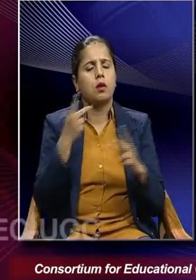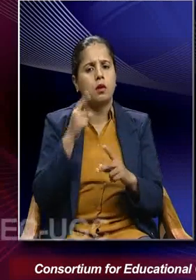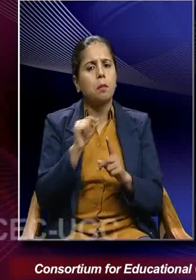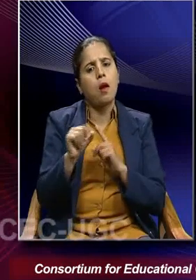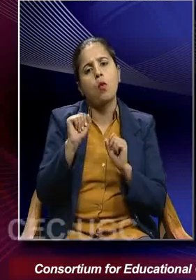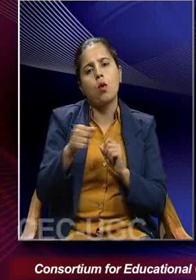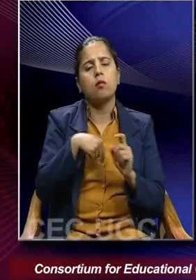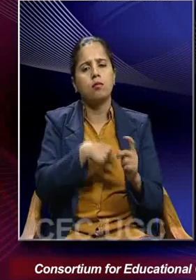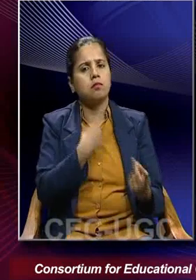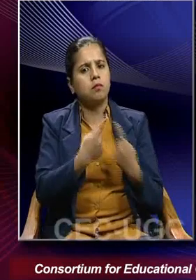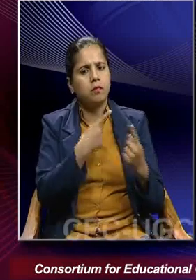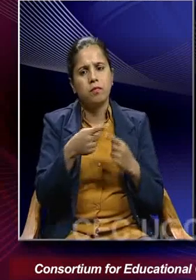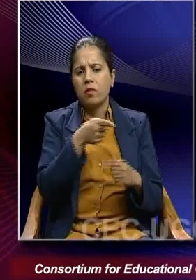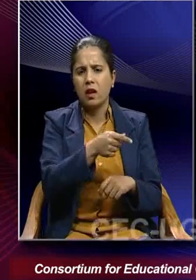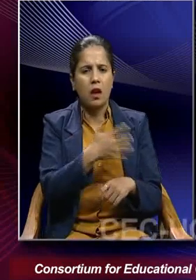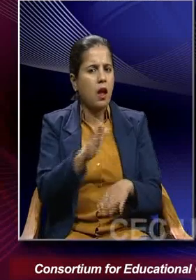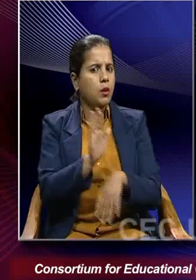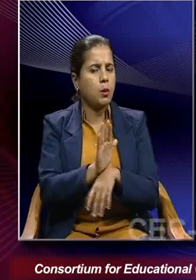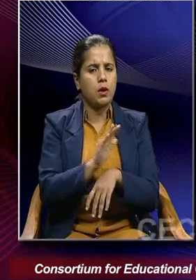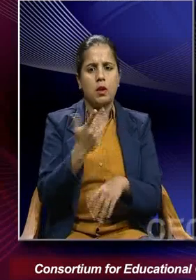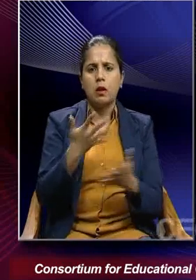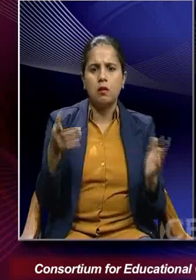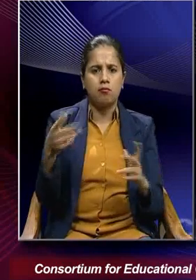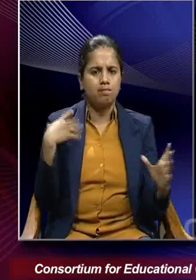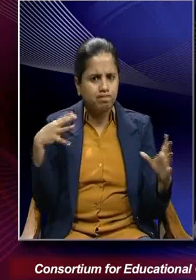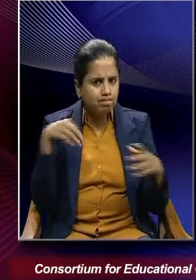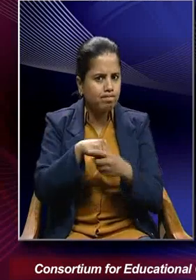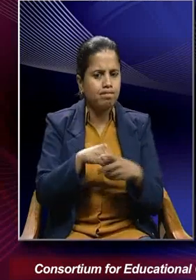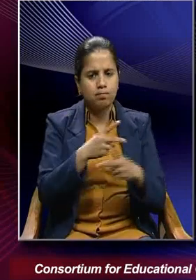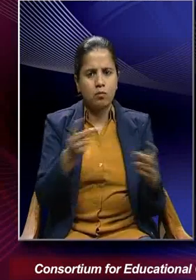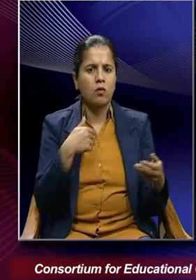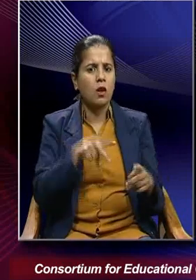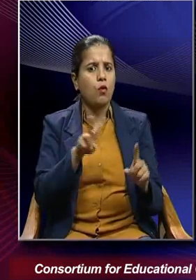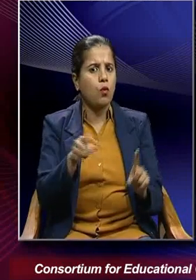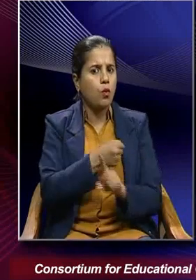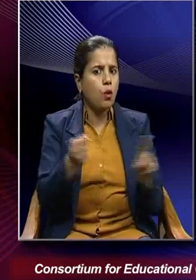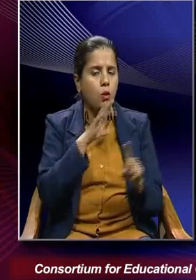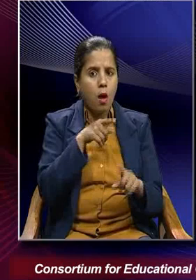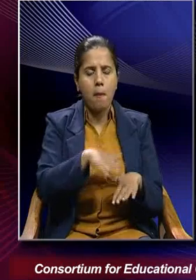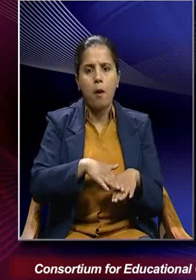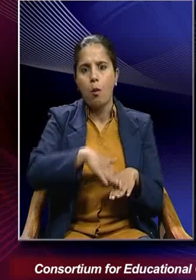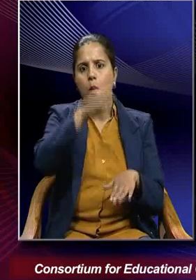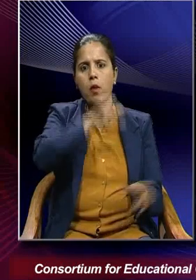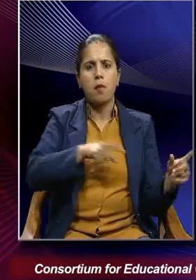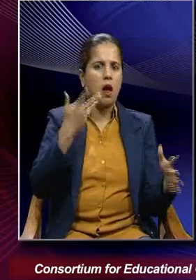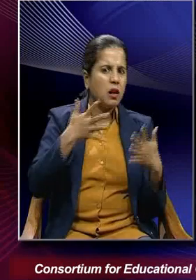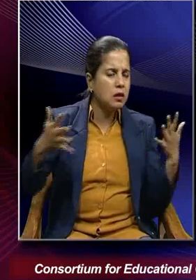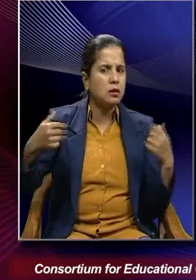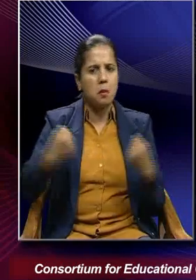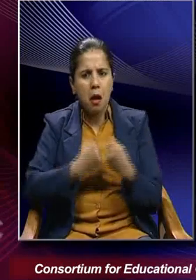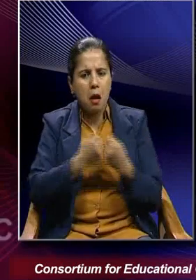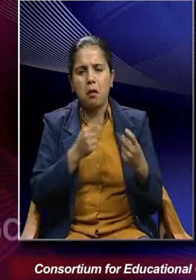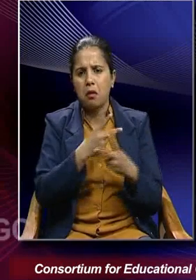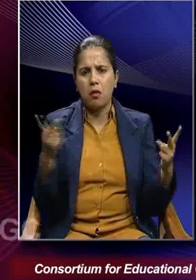practical unworkability of any Congress League coalition, the kind of violence which was rising at that point of time, and the threats